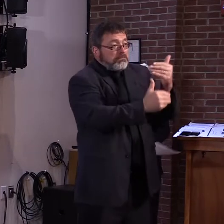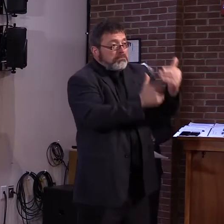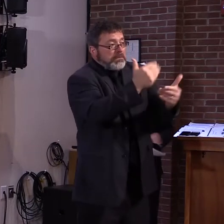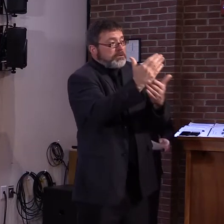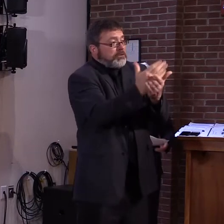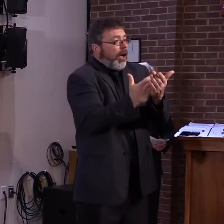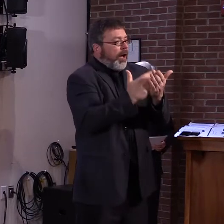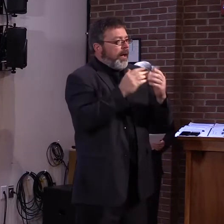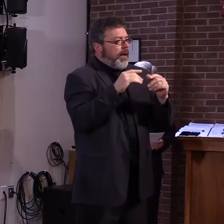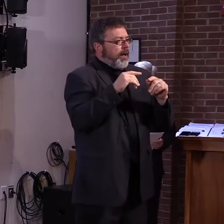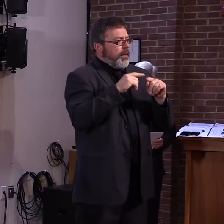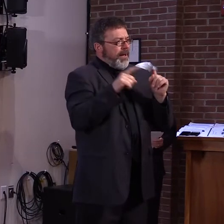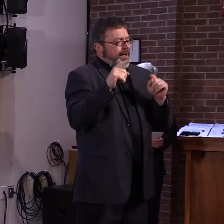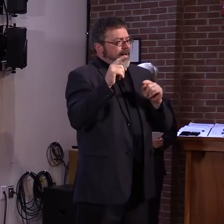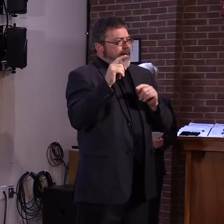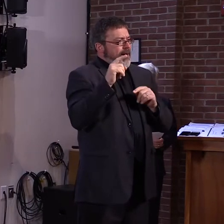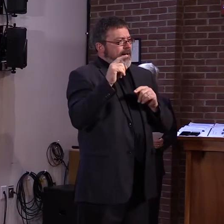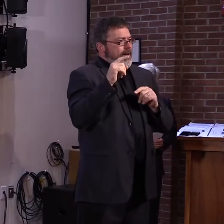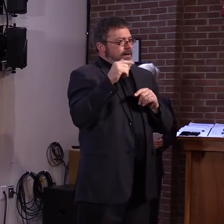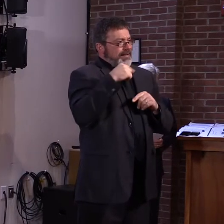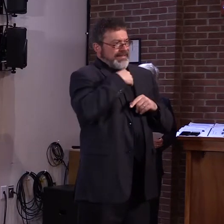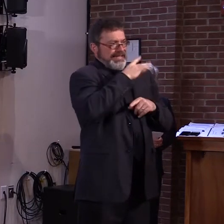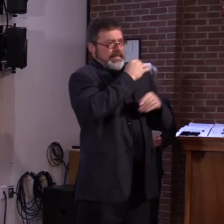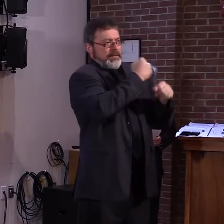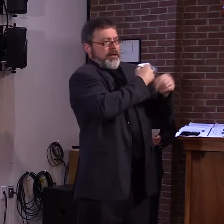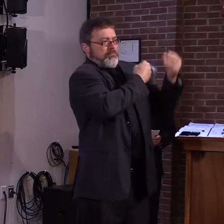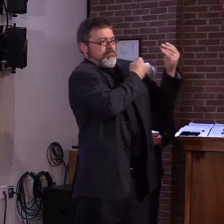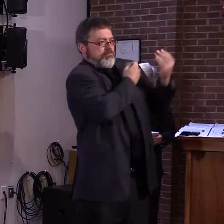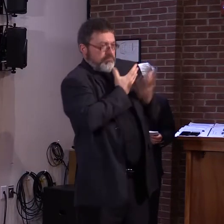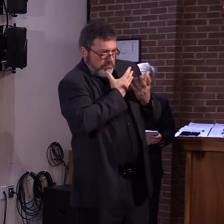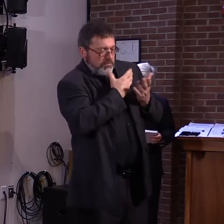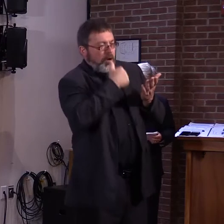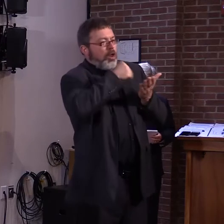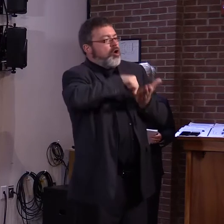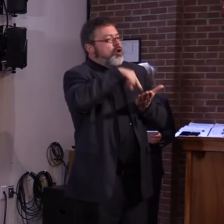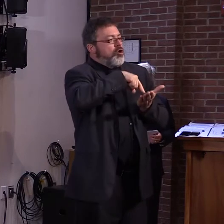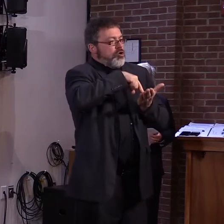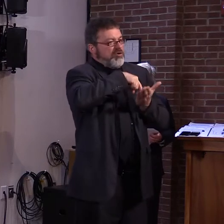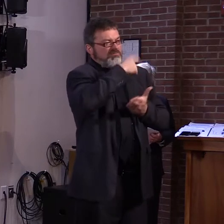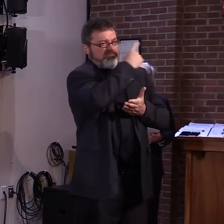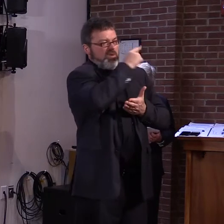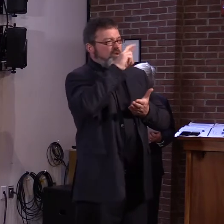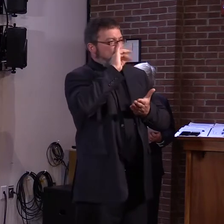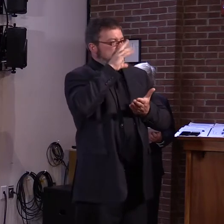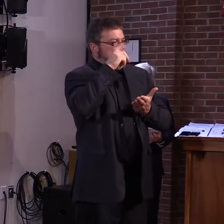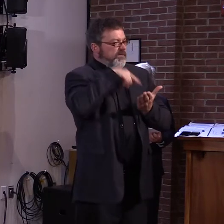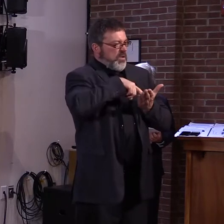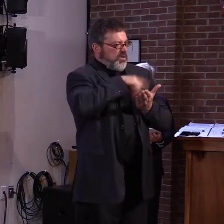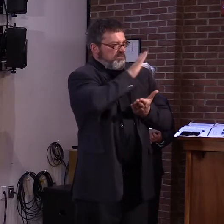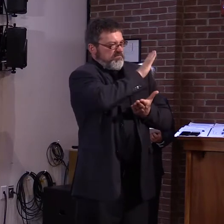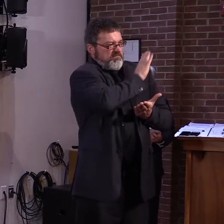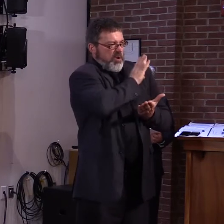received a letter from the select board, maybe narrowing some of their concerns, and there were concerns about some of the